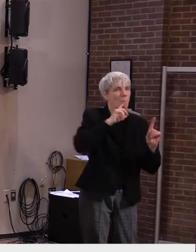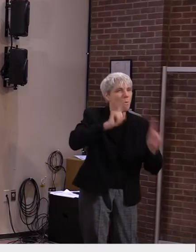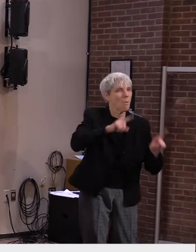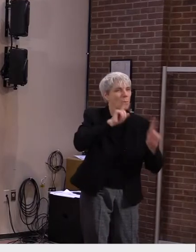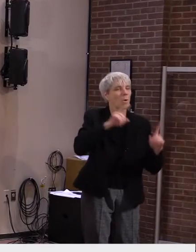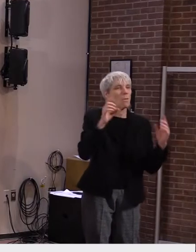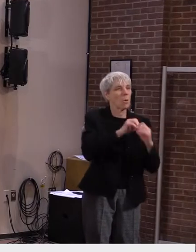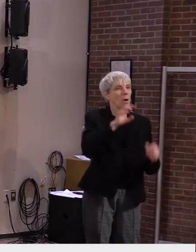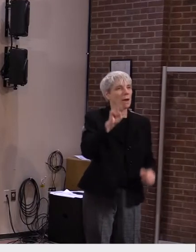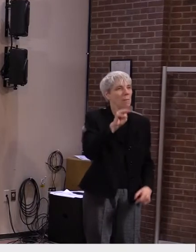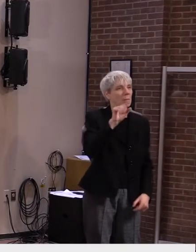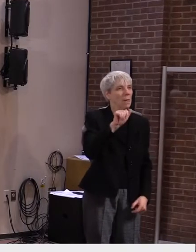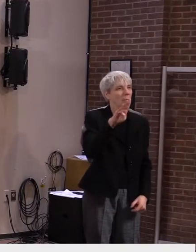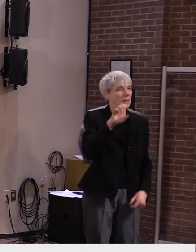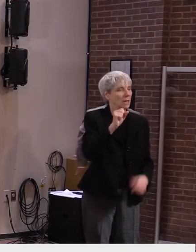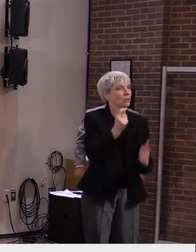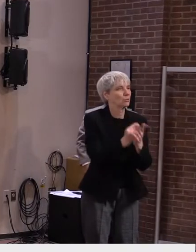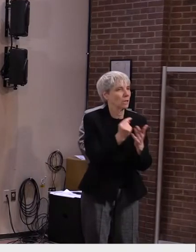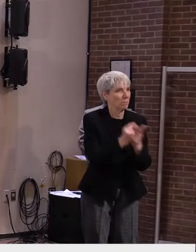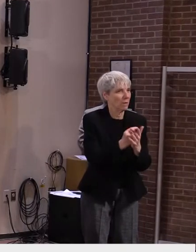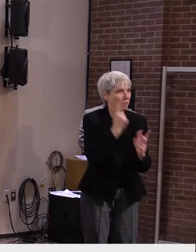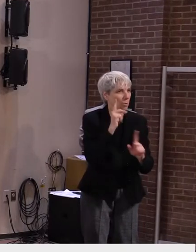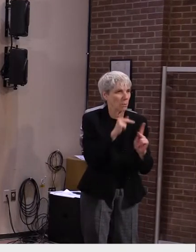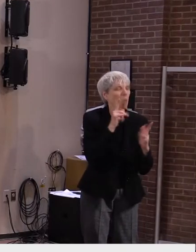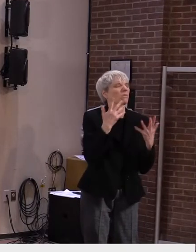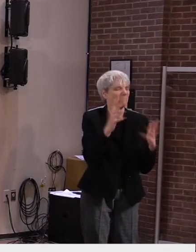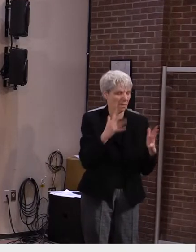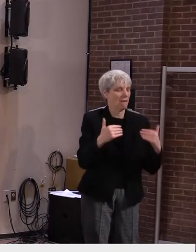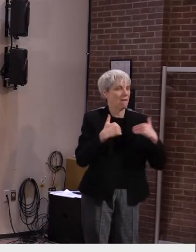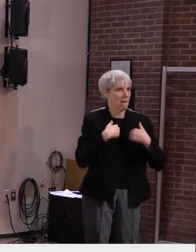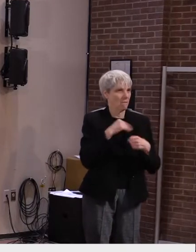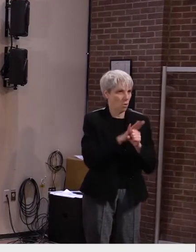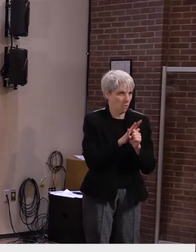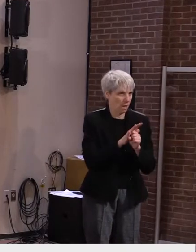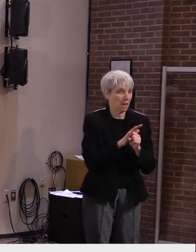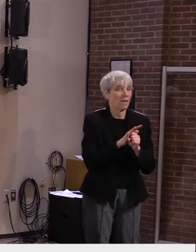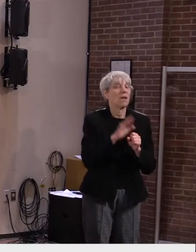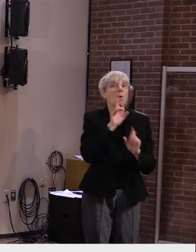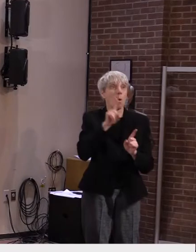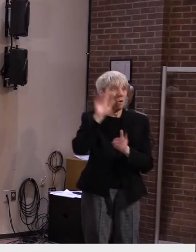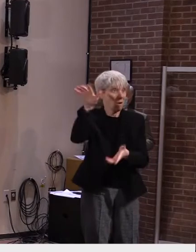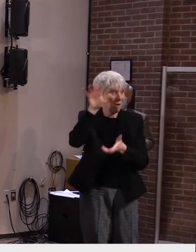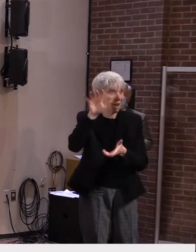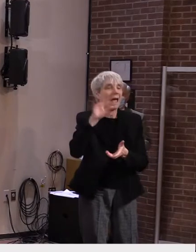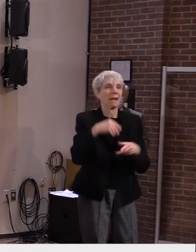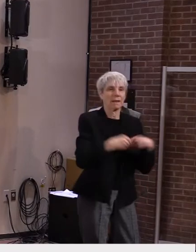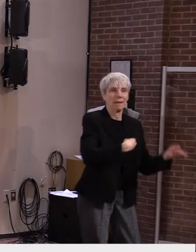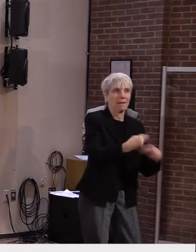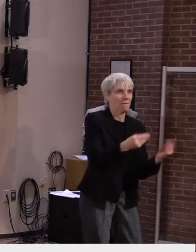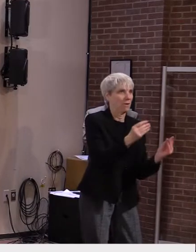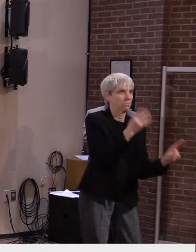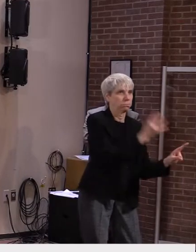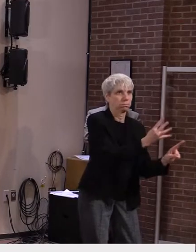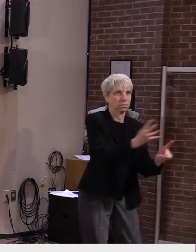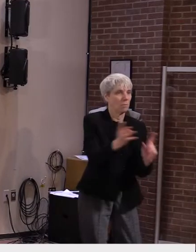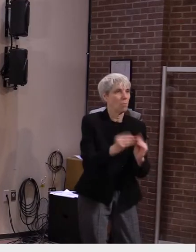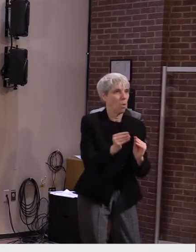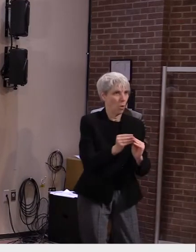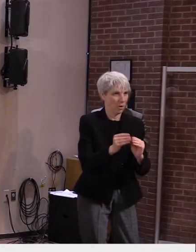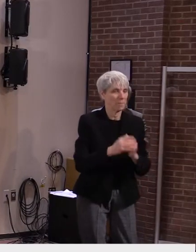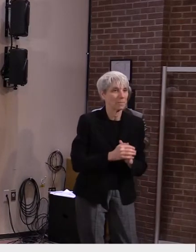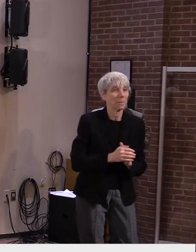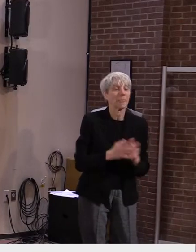monoclonal antibodies and deploying more of those doses as well. We've doubled the number